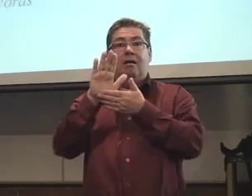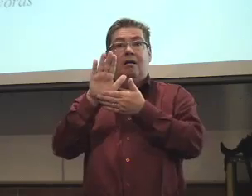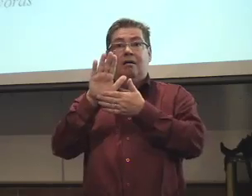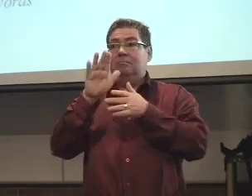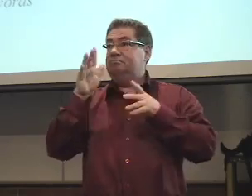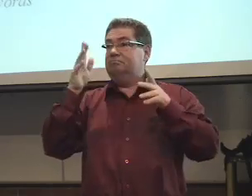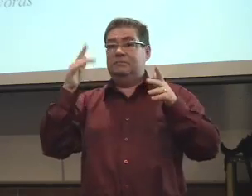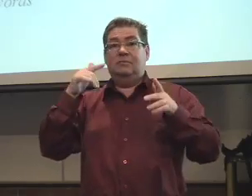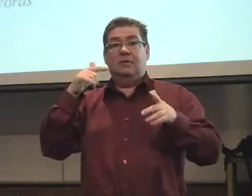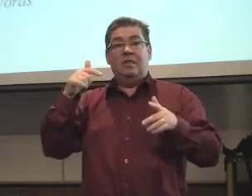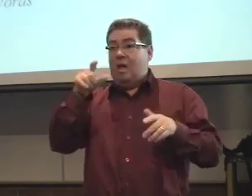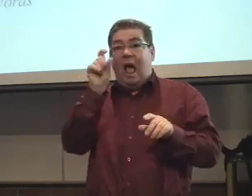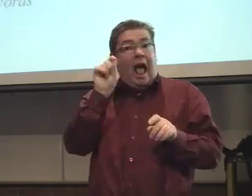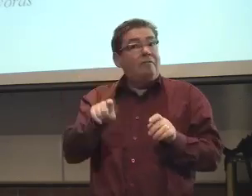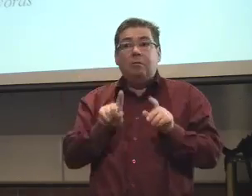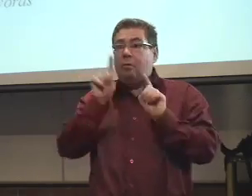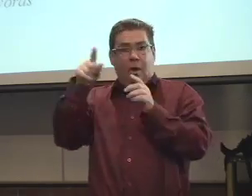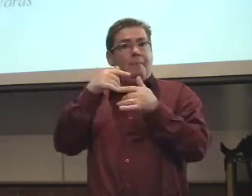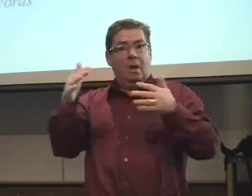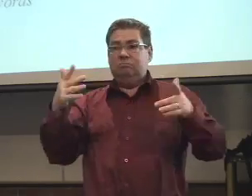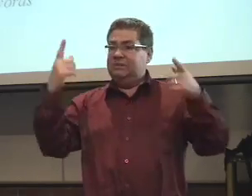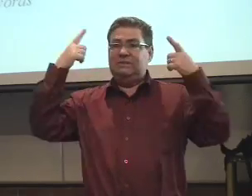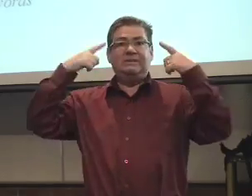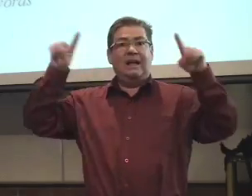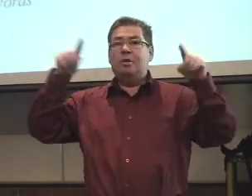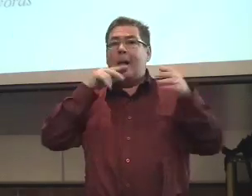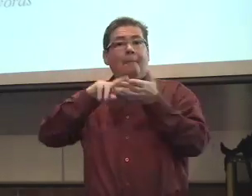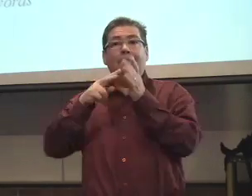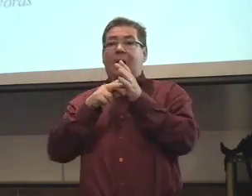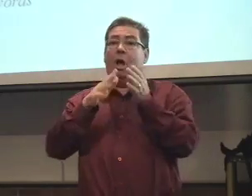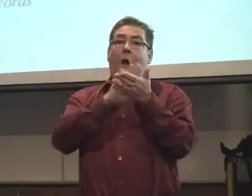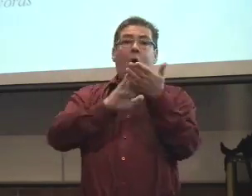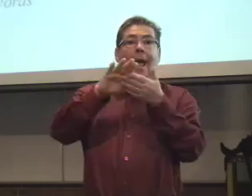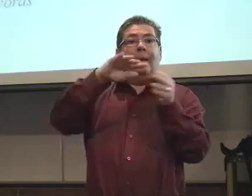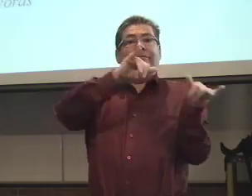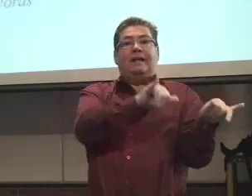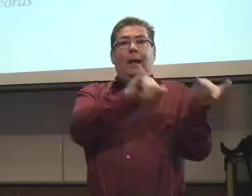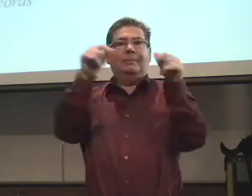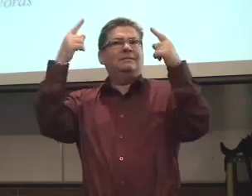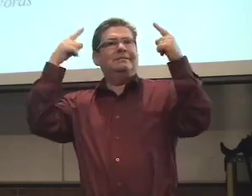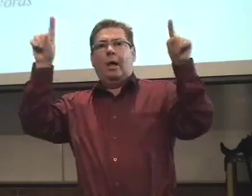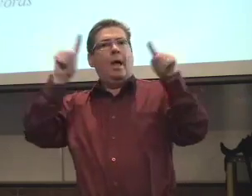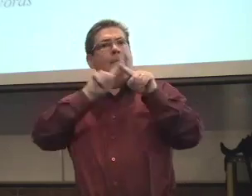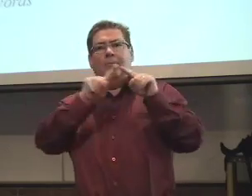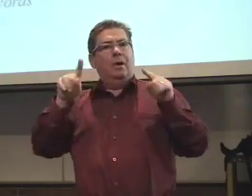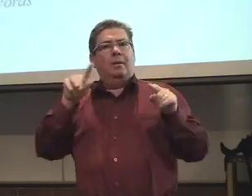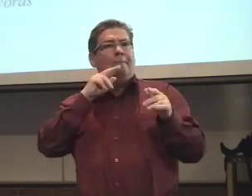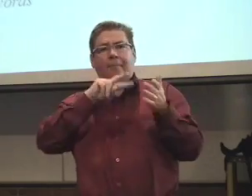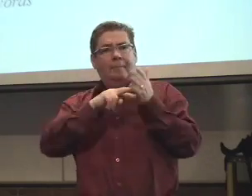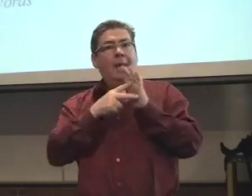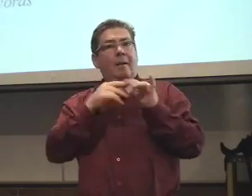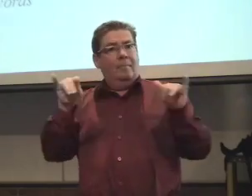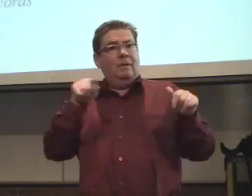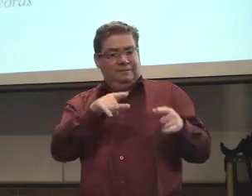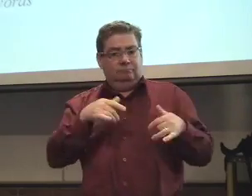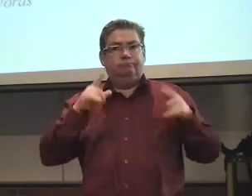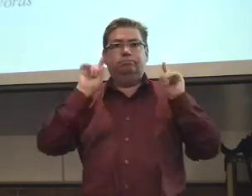for me the measure of success. I would like them to, but they did, and that's what matters.